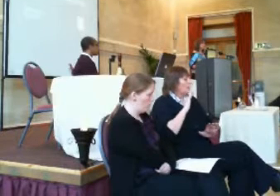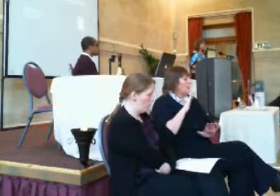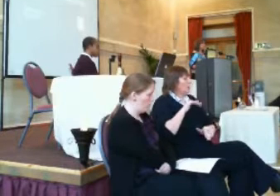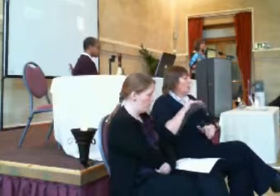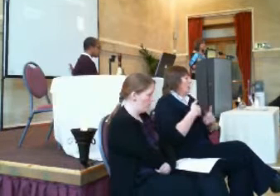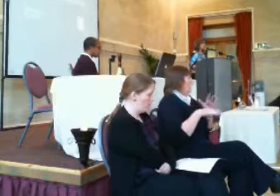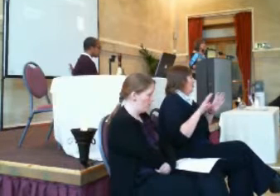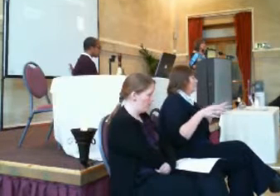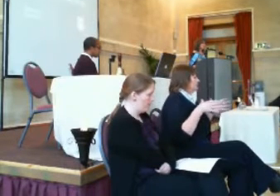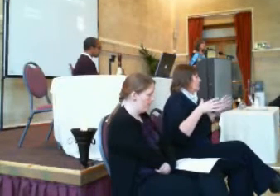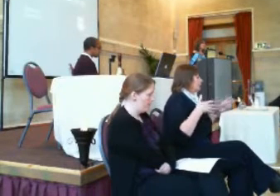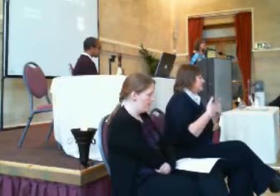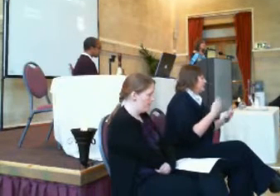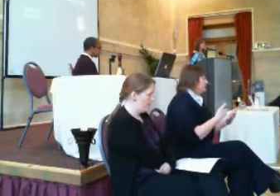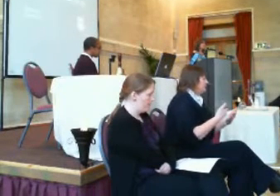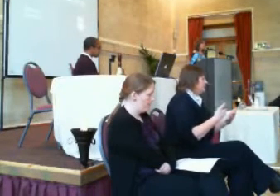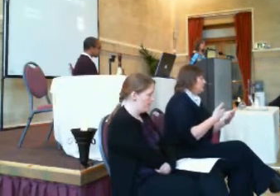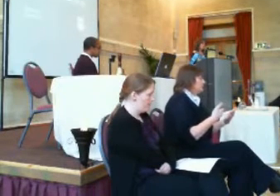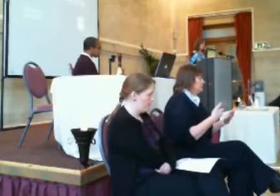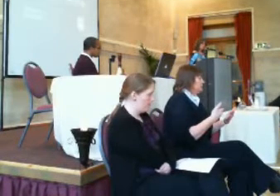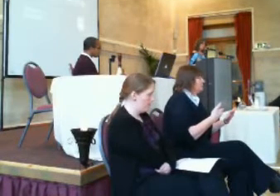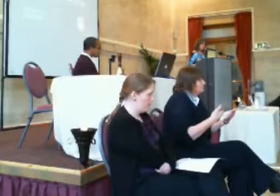I'm sure I'm not alone in wondering that.